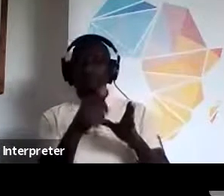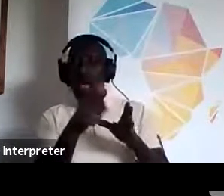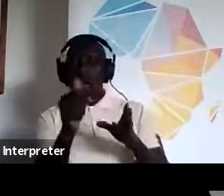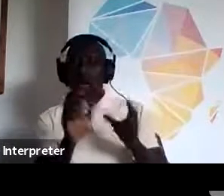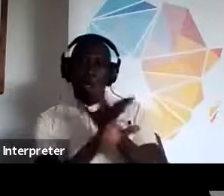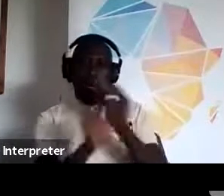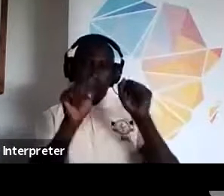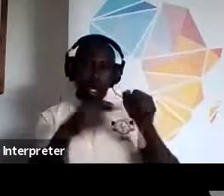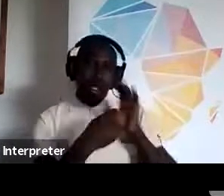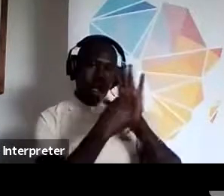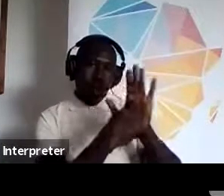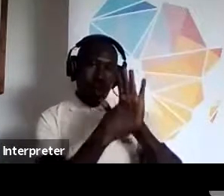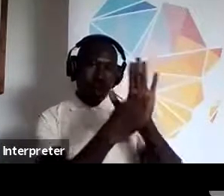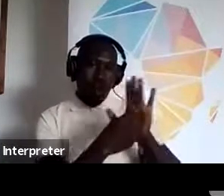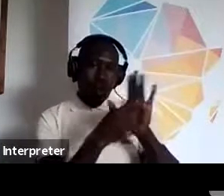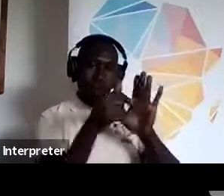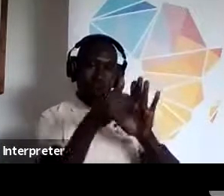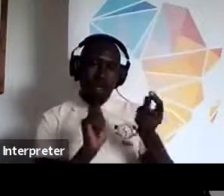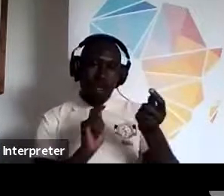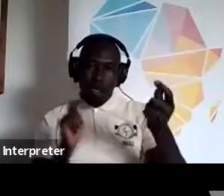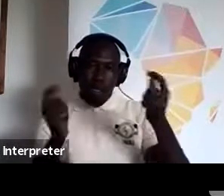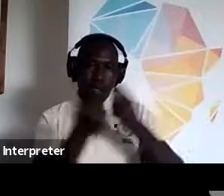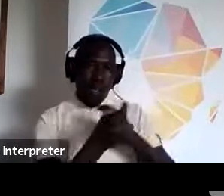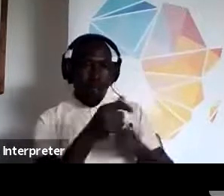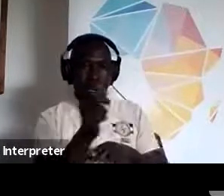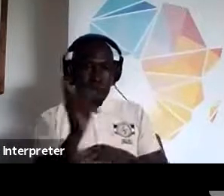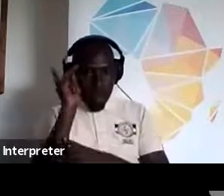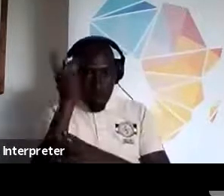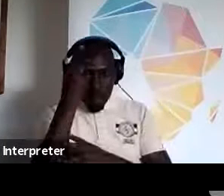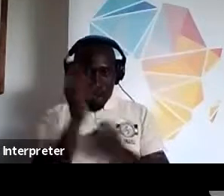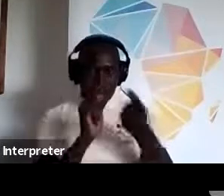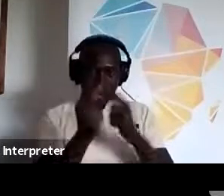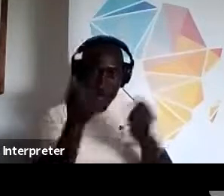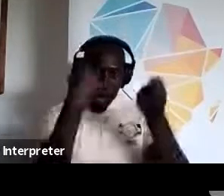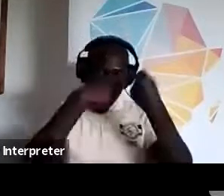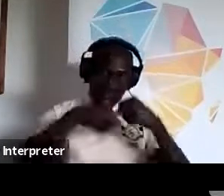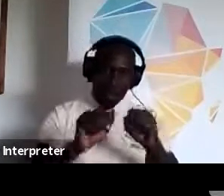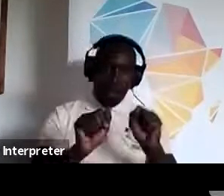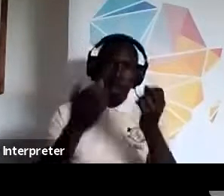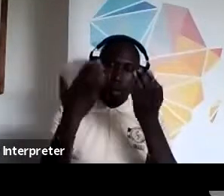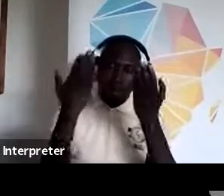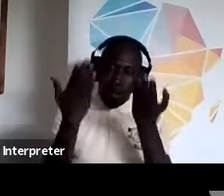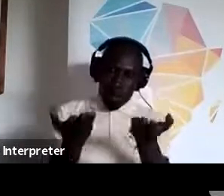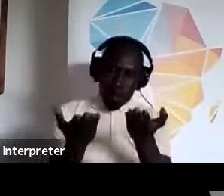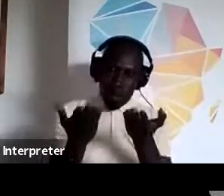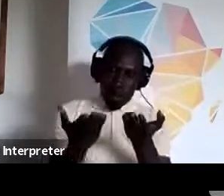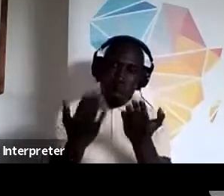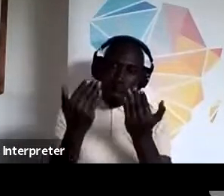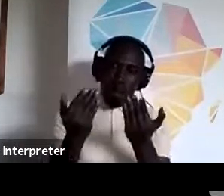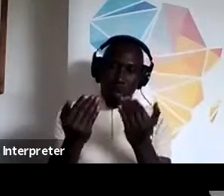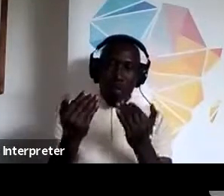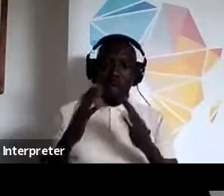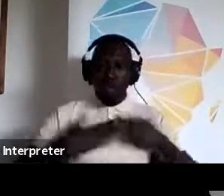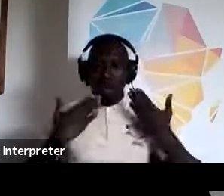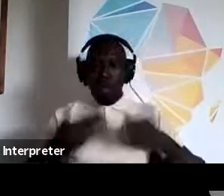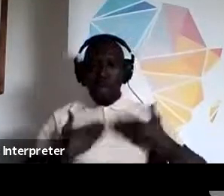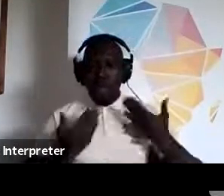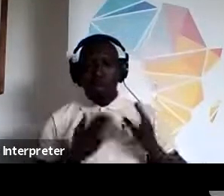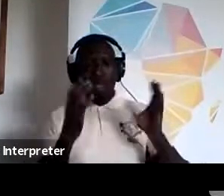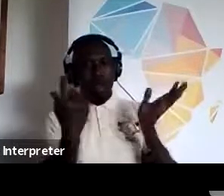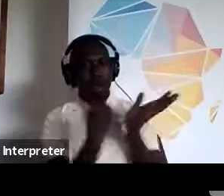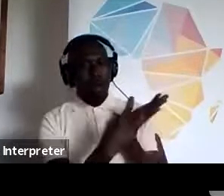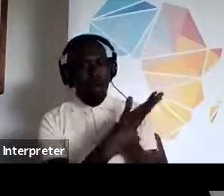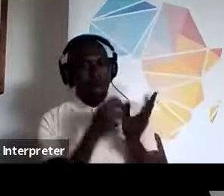show cause for any change, for any policy change, for any action to be taken place. So I am happy that in Uganda,